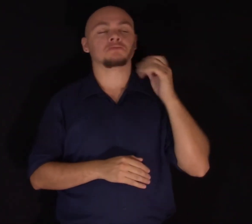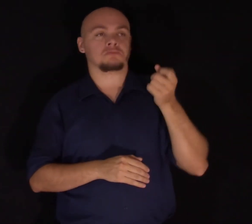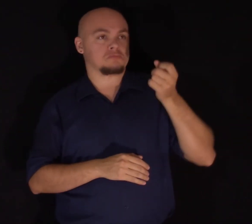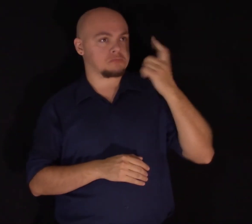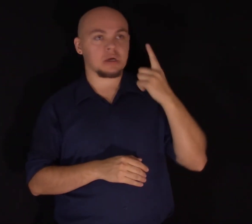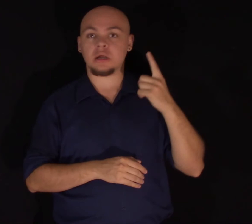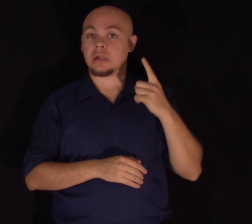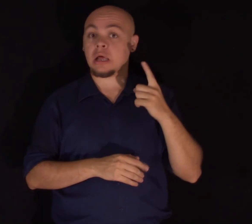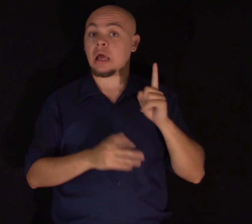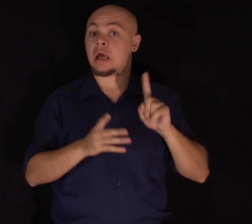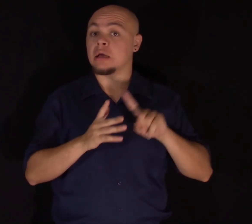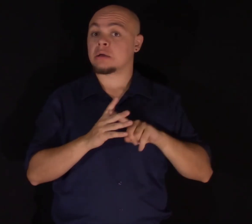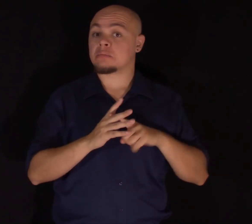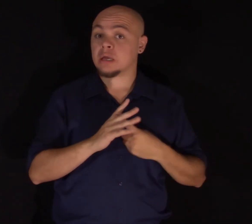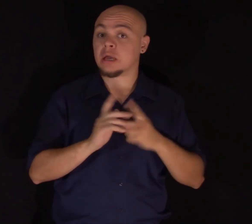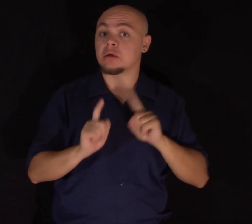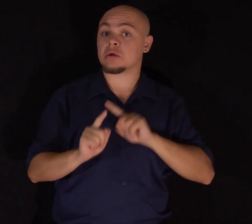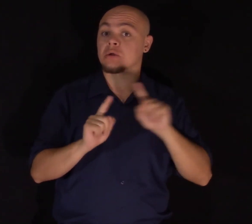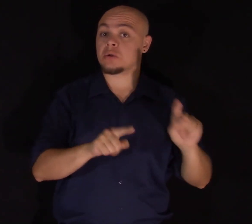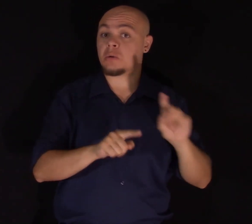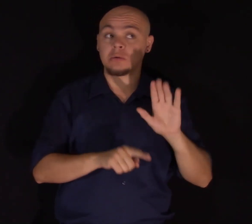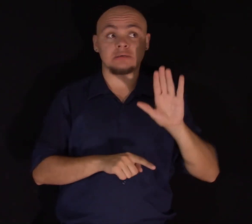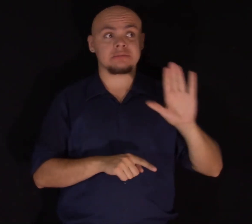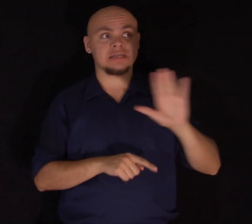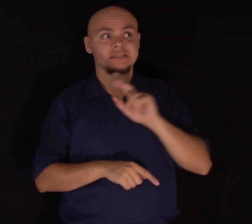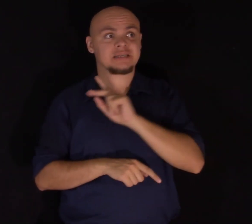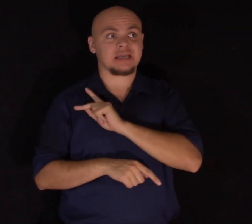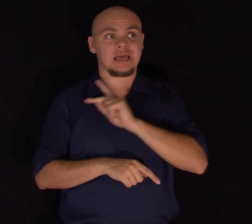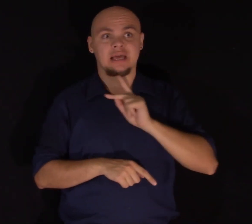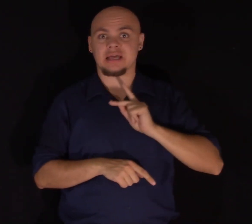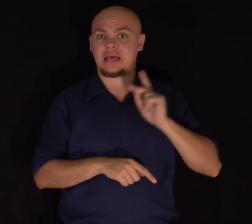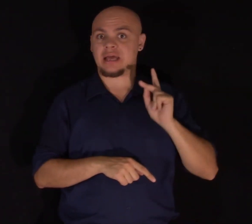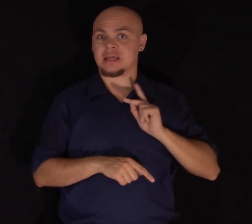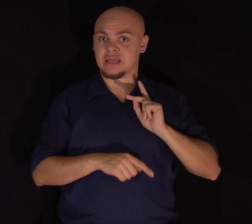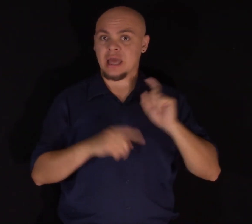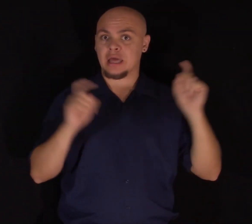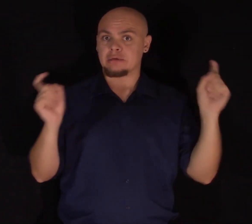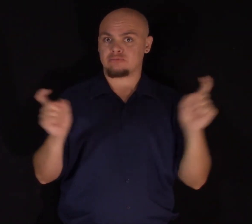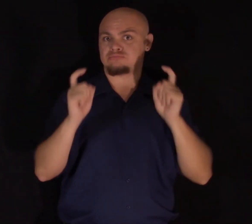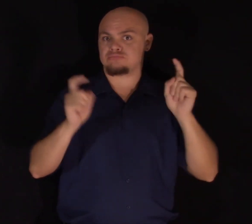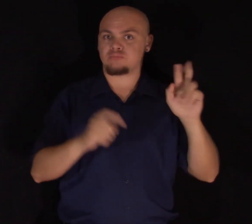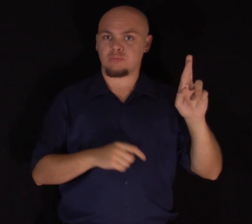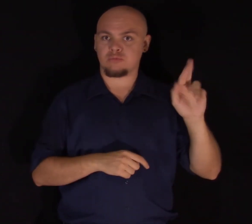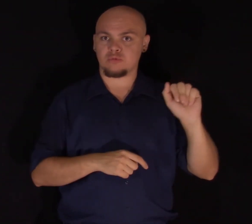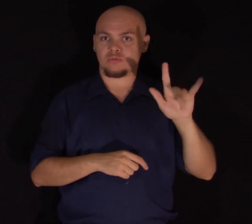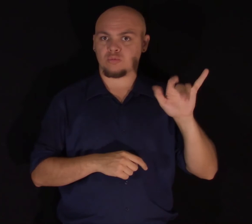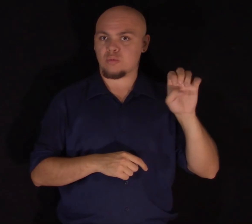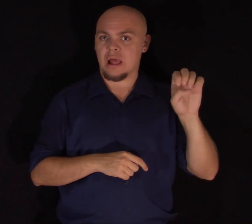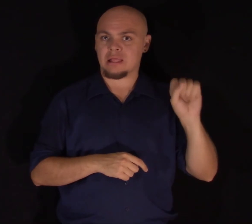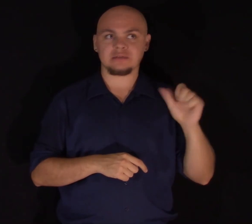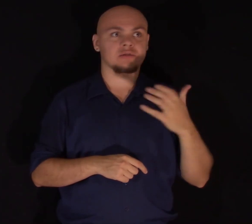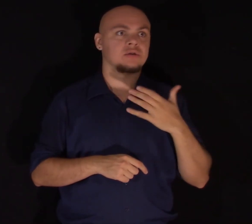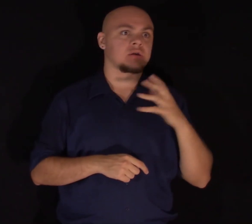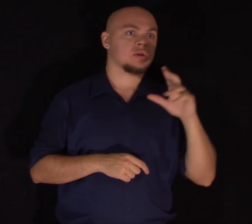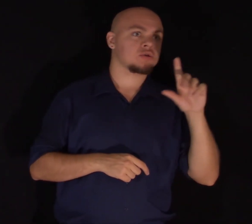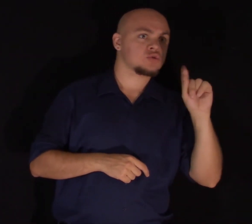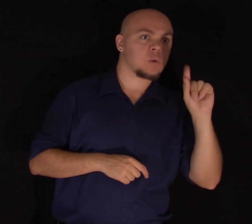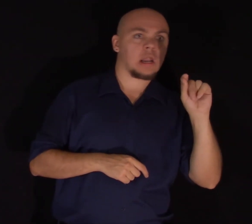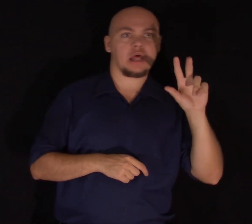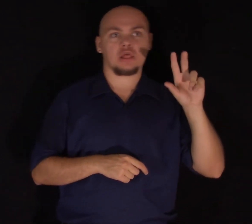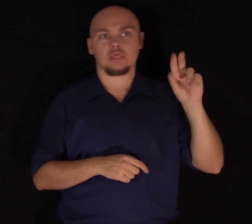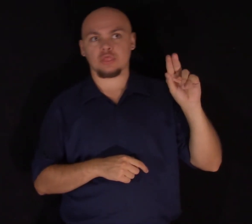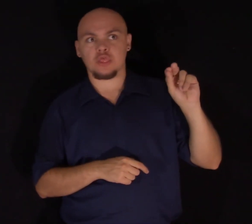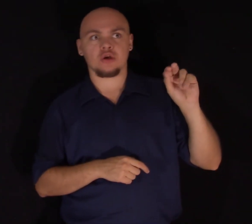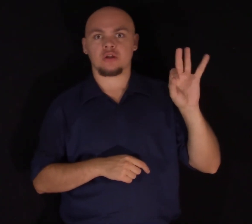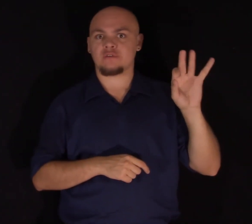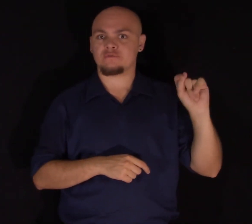Then he began inviting me to Klan rallies. I'd go to these Klan rallies that have a 20 or 30-foot cross, wooden cross,